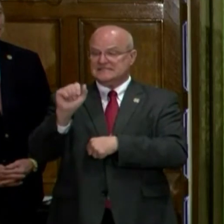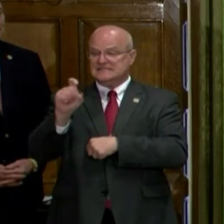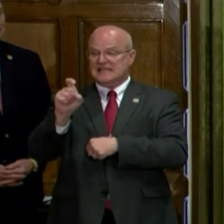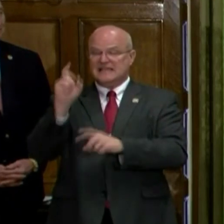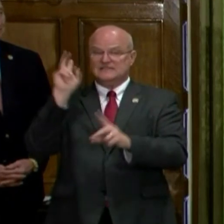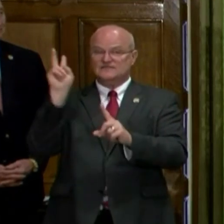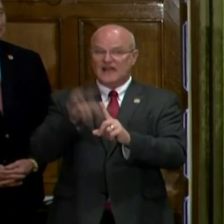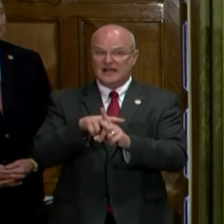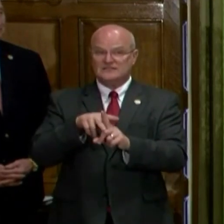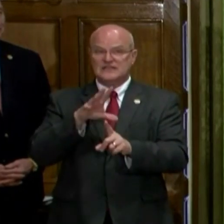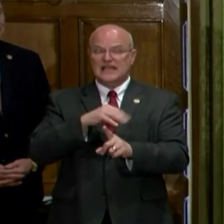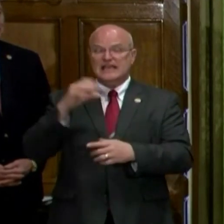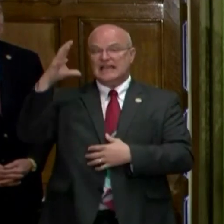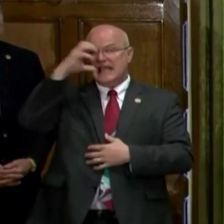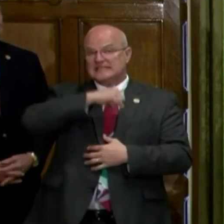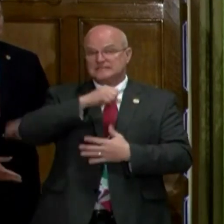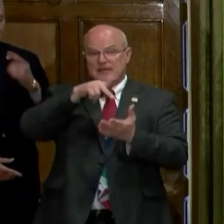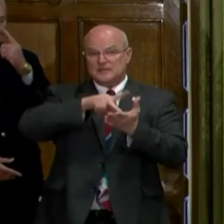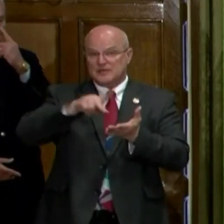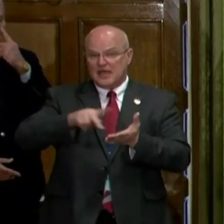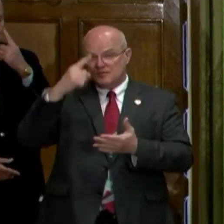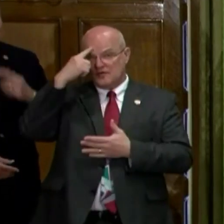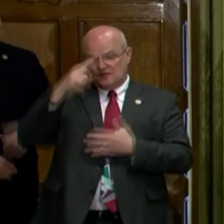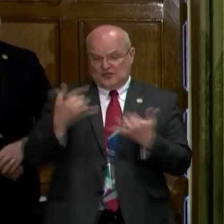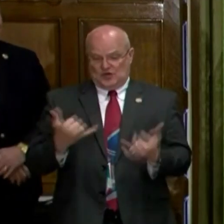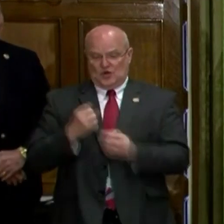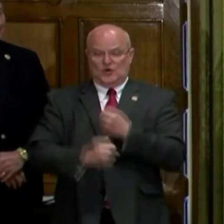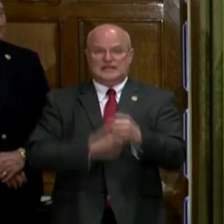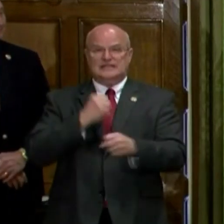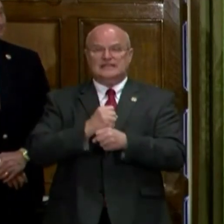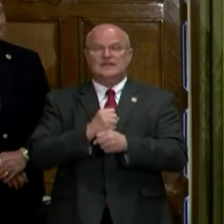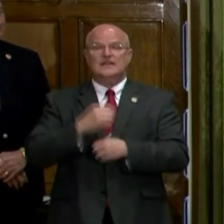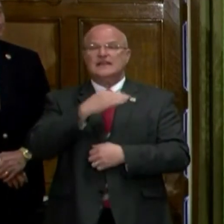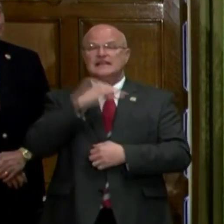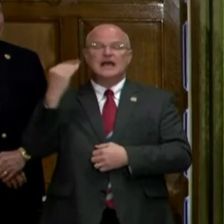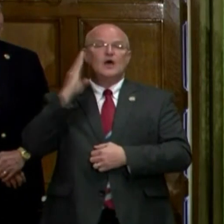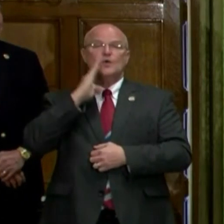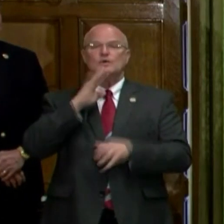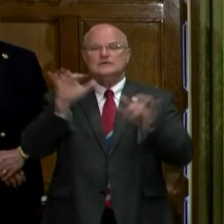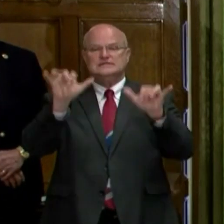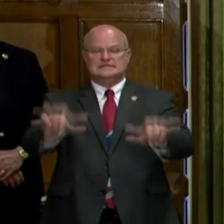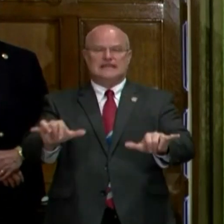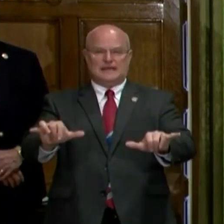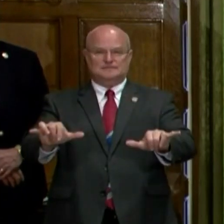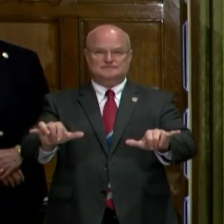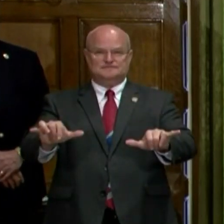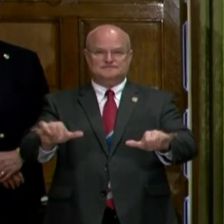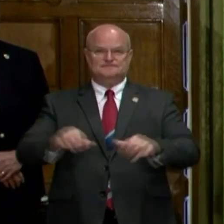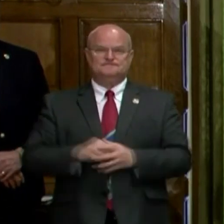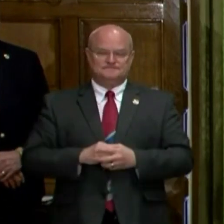and estimated payments for the current year, the deadlines will remain the same.